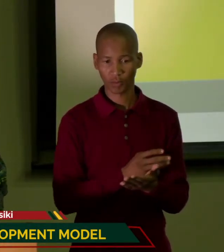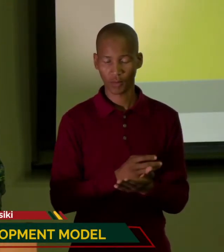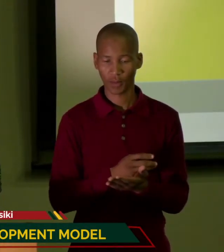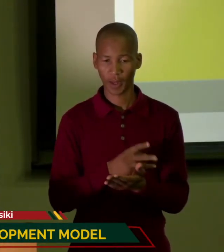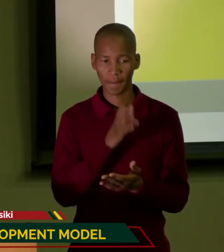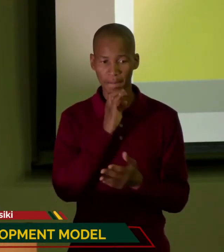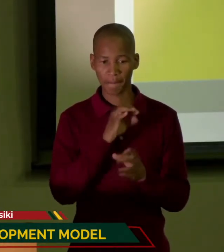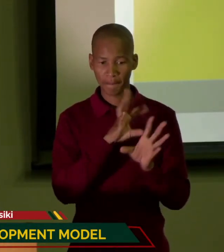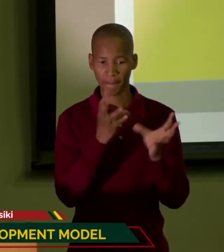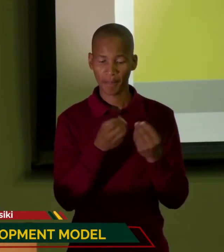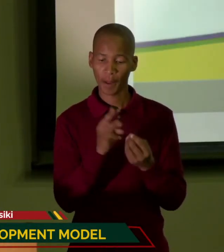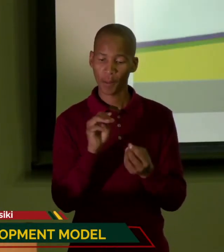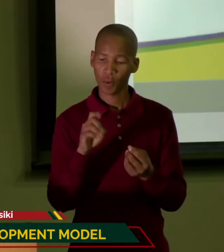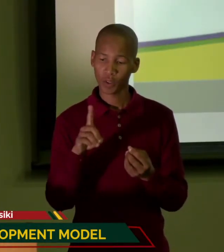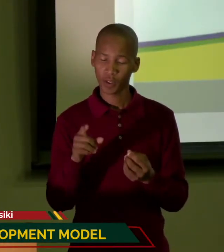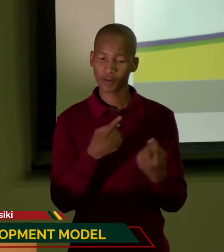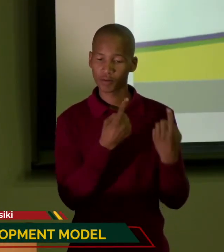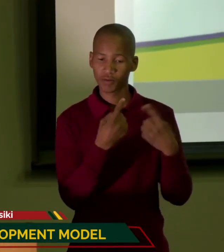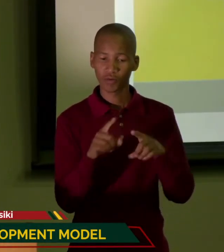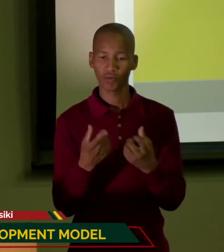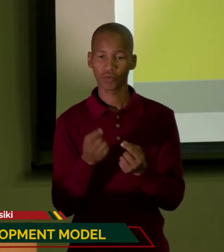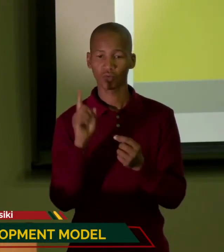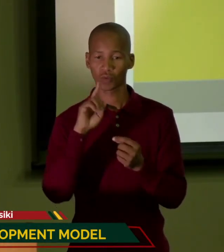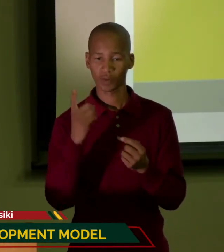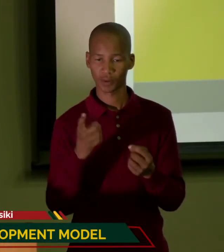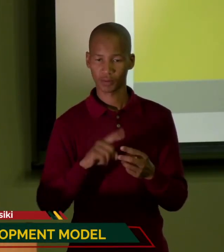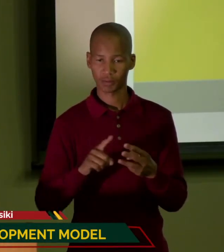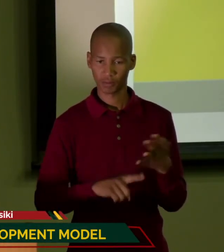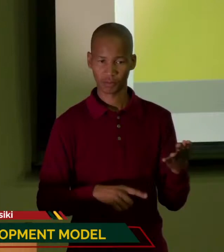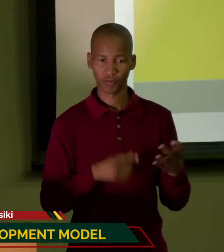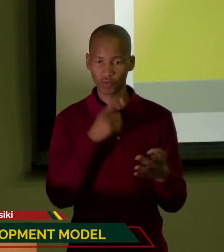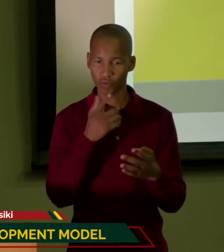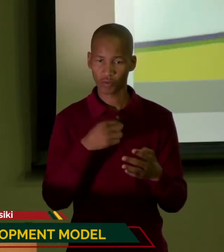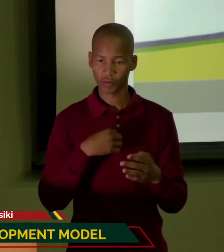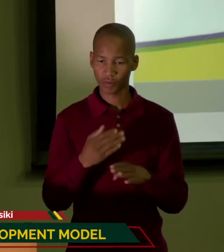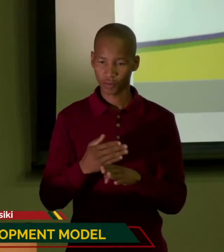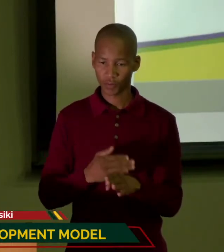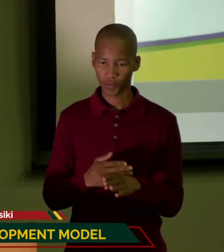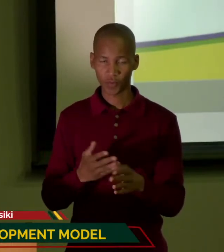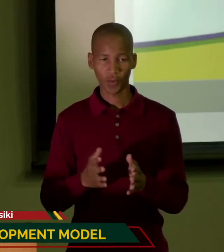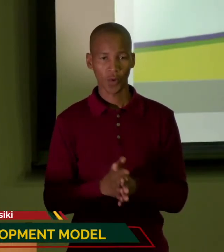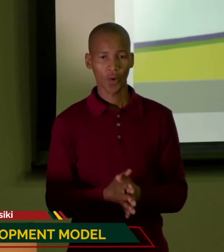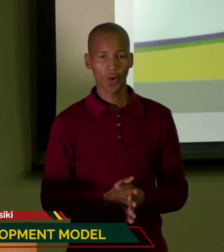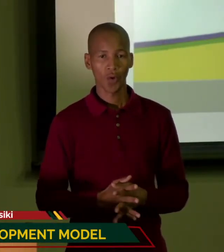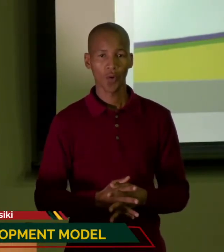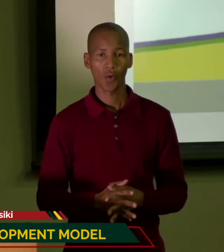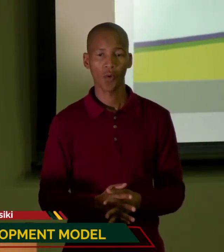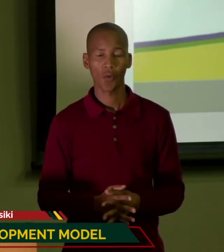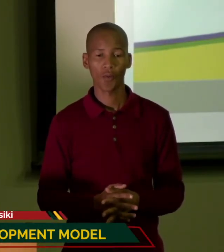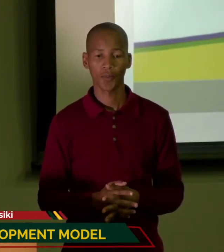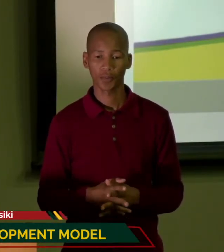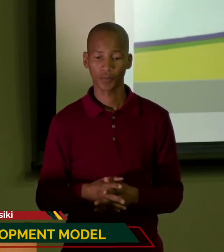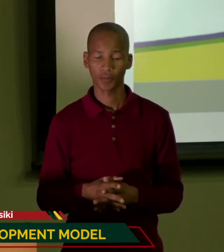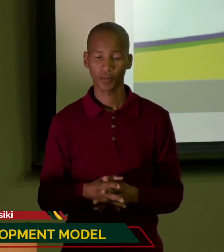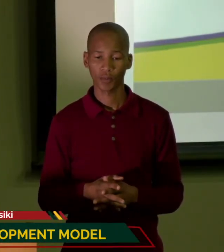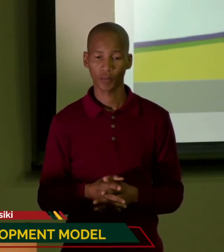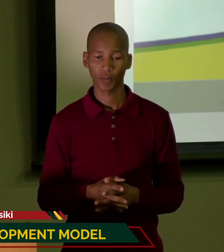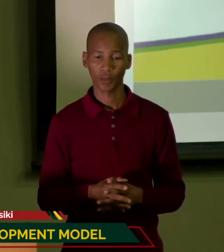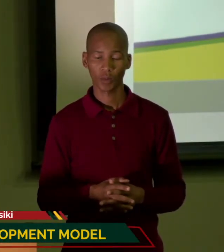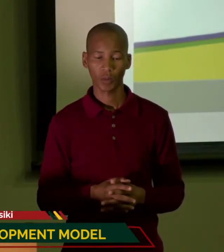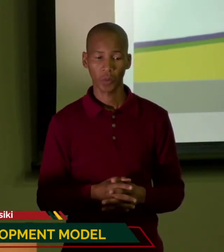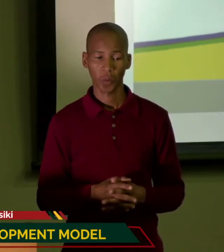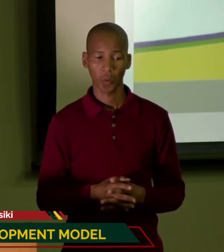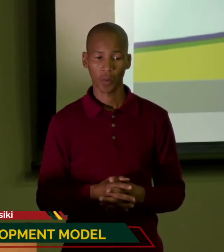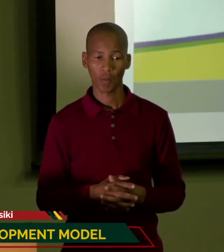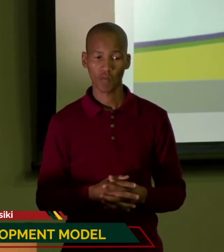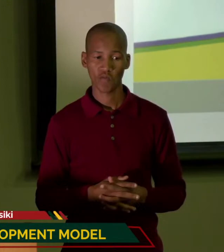harmonize OIDP nentoni yonke loo nto. On the initiation, if we can start,